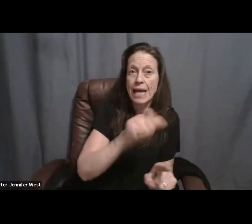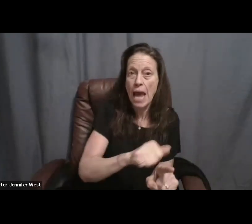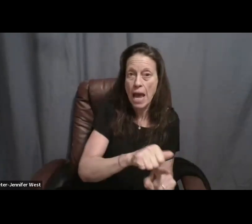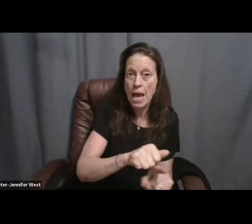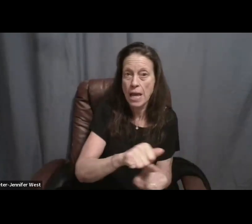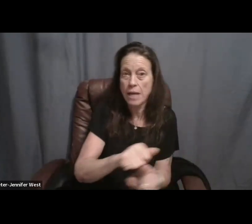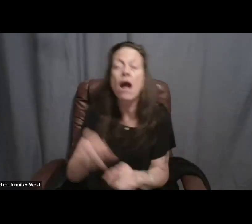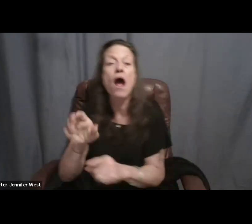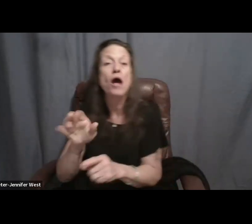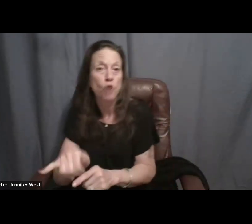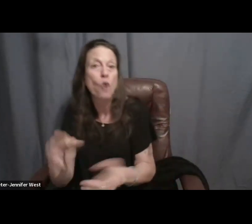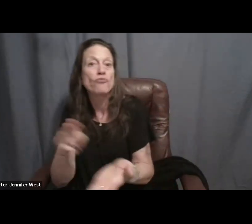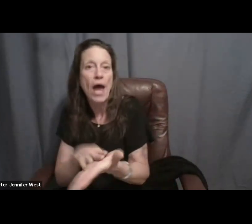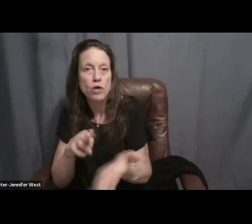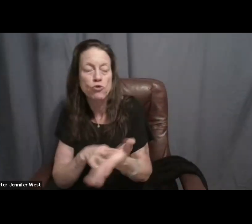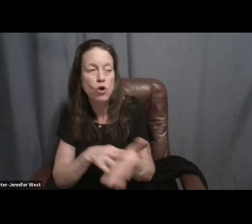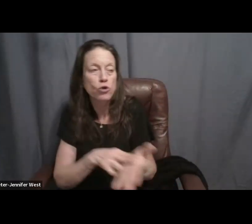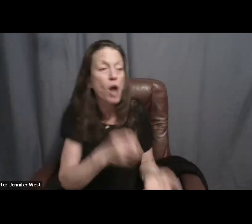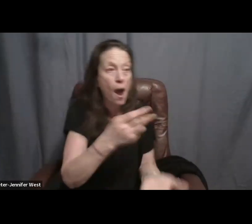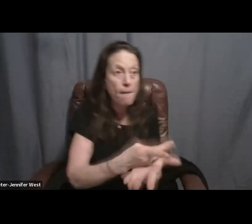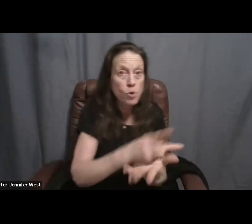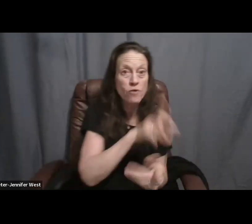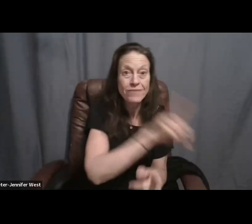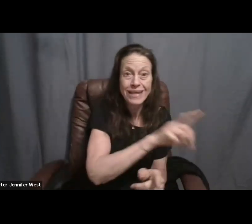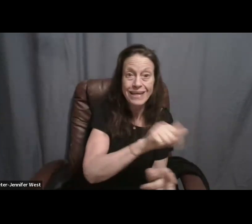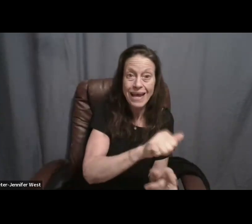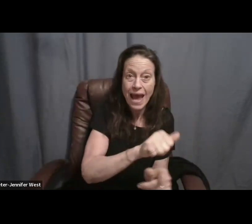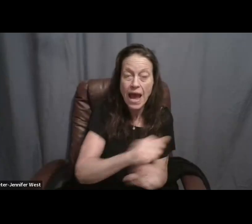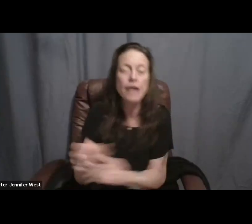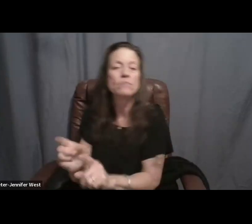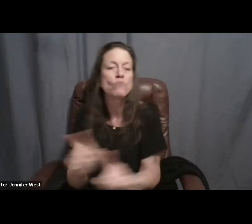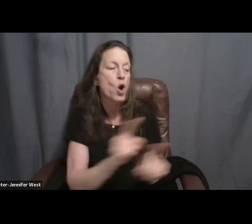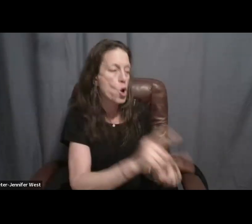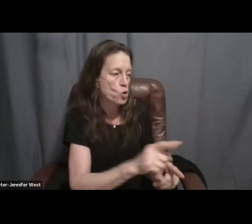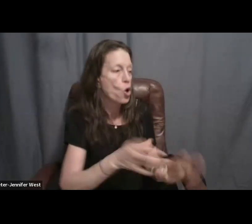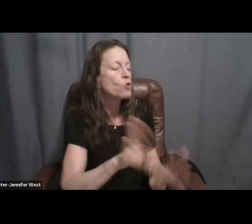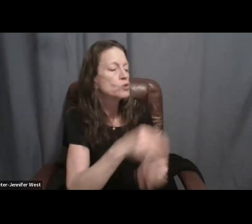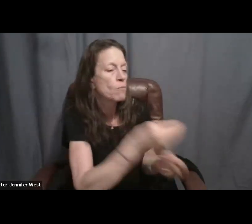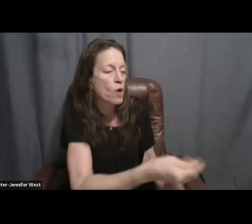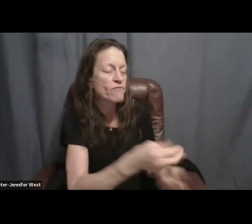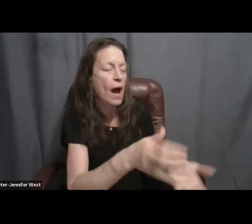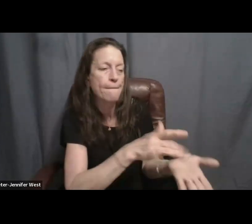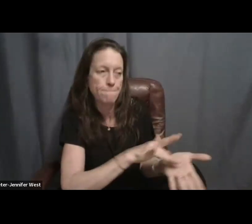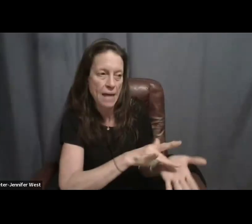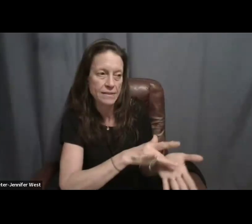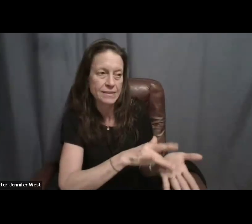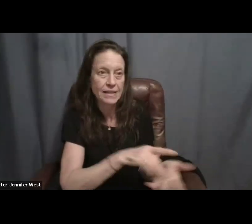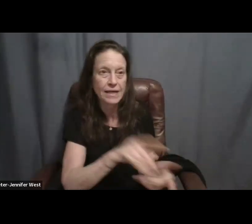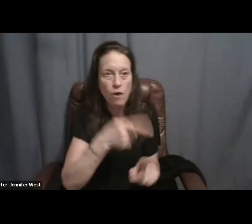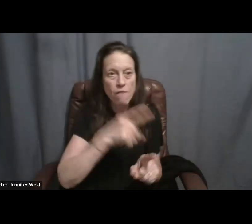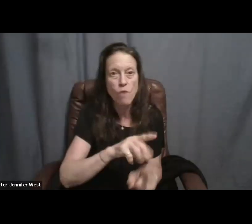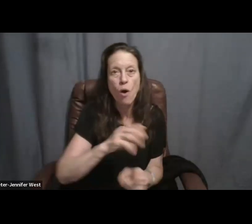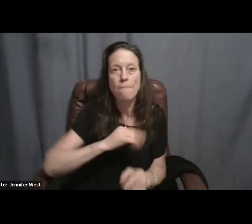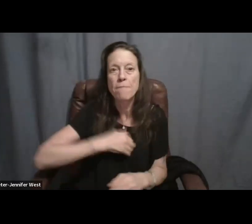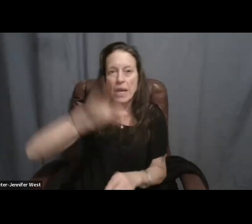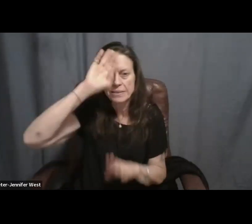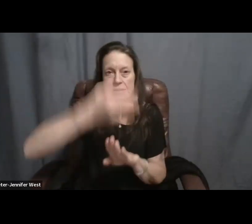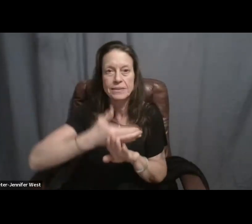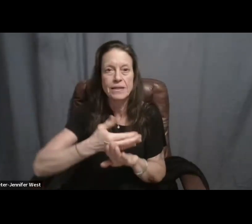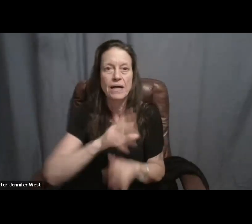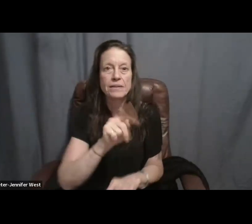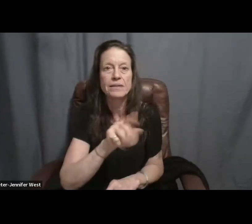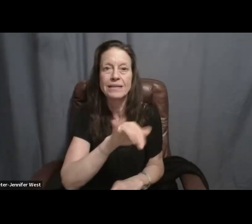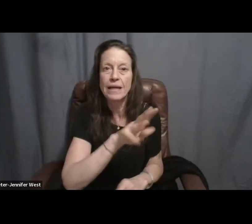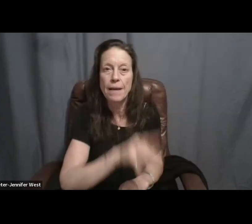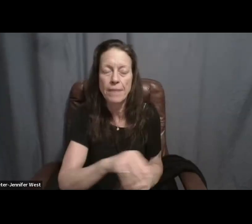medicine appropriately, and if there's any problems that we could go to her as a go-to. Try to think of who